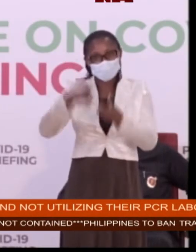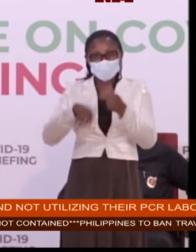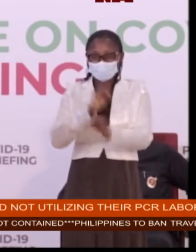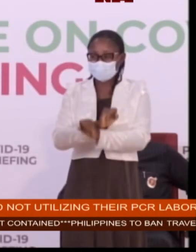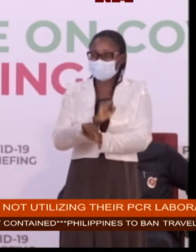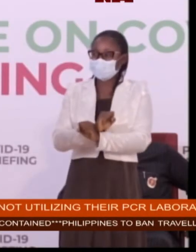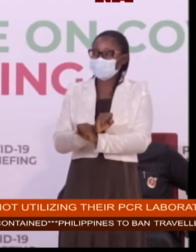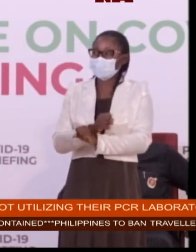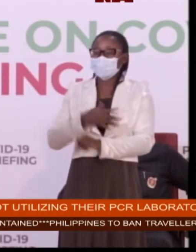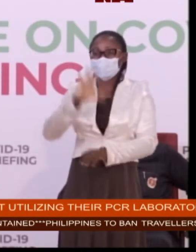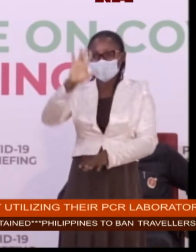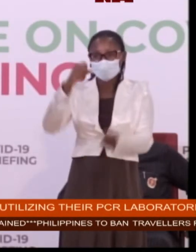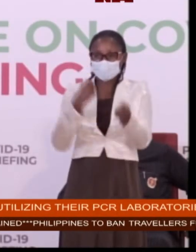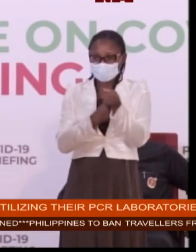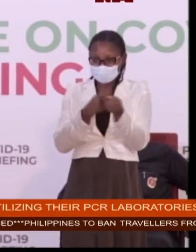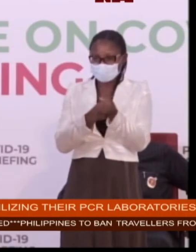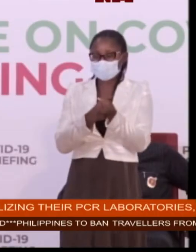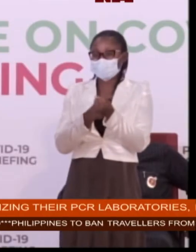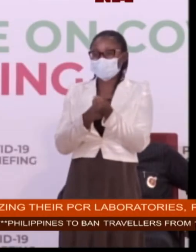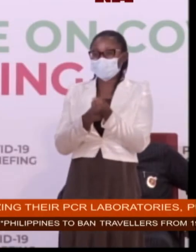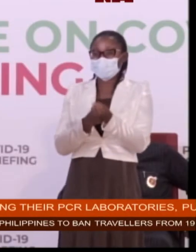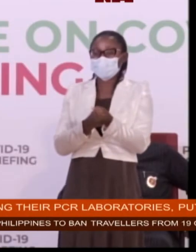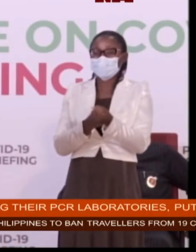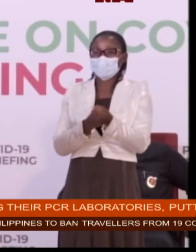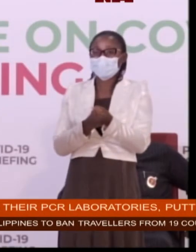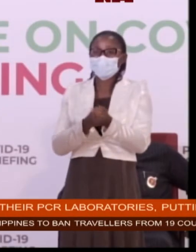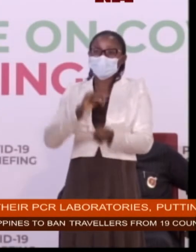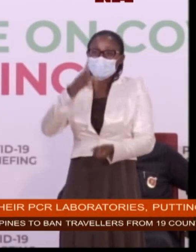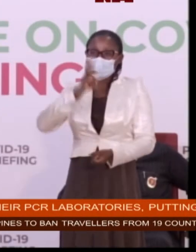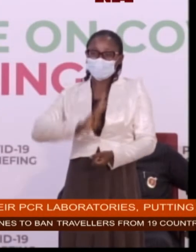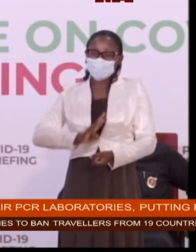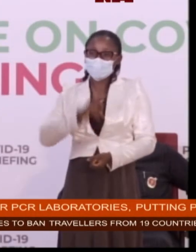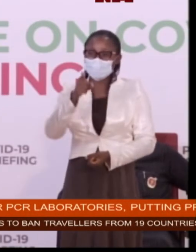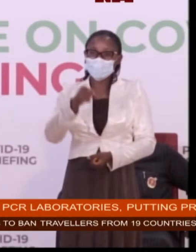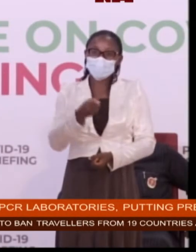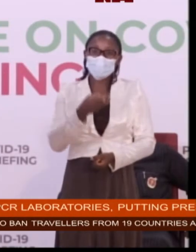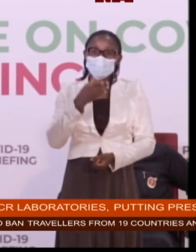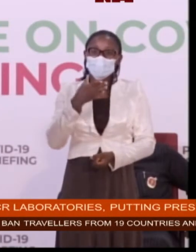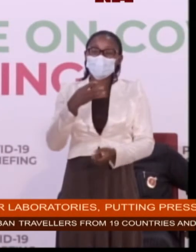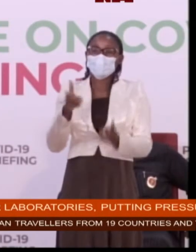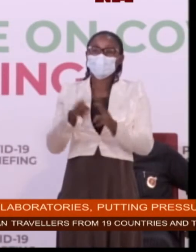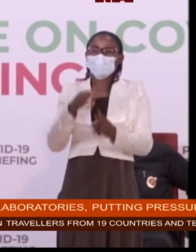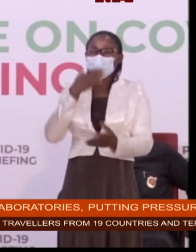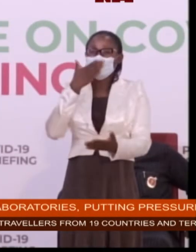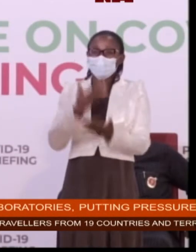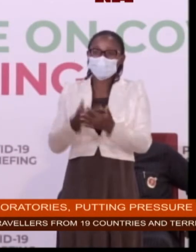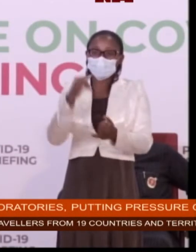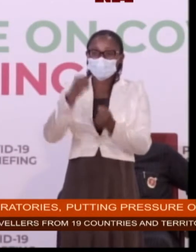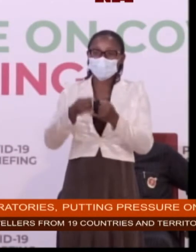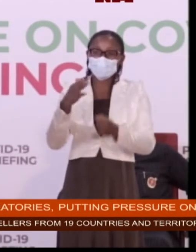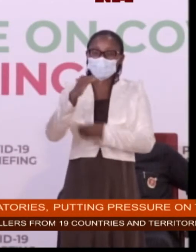work and your support through the year. I wish you a very good end of the year